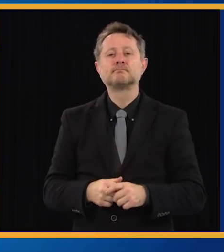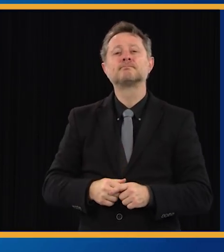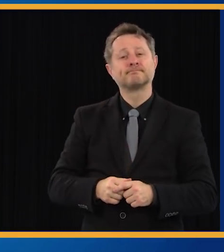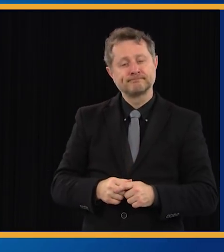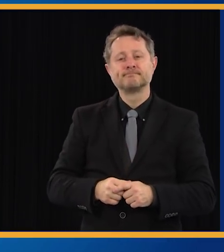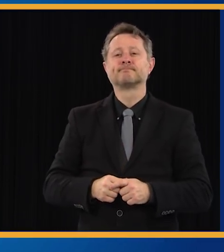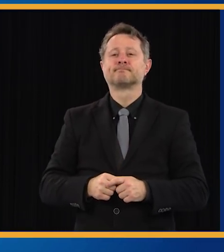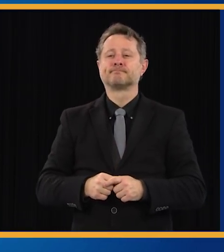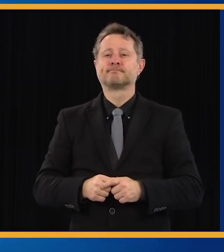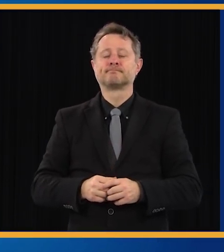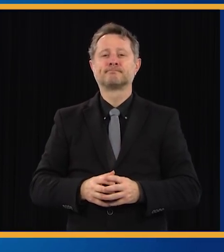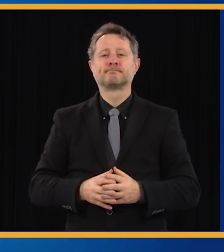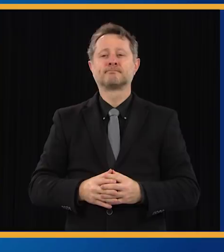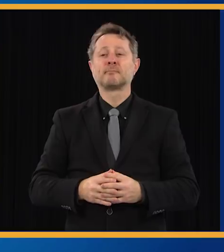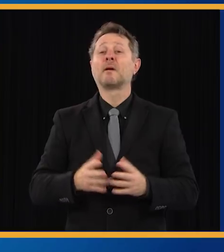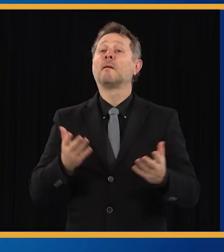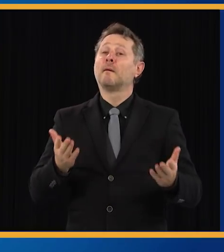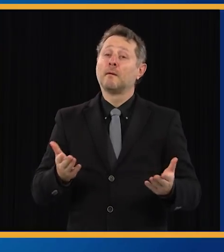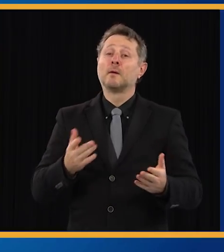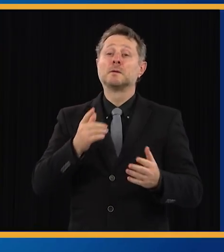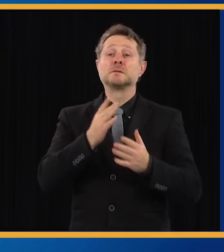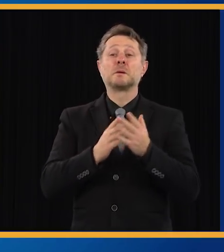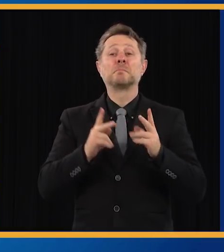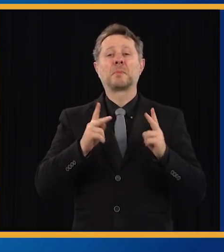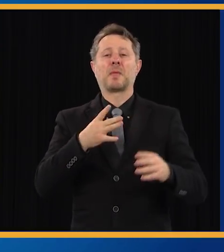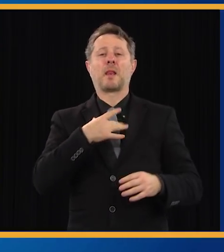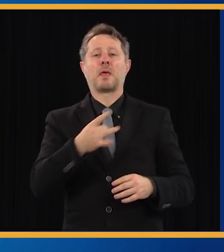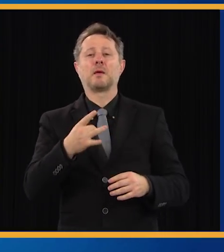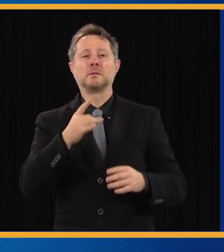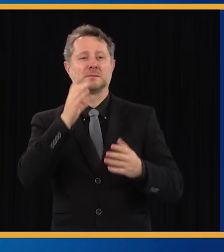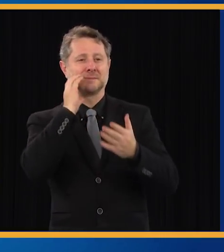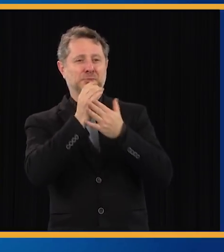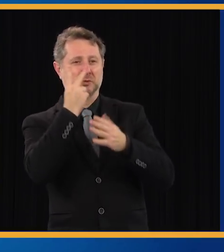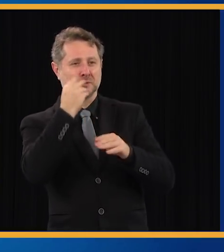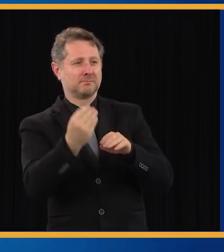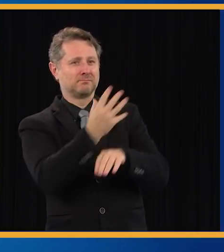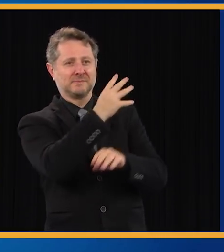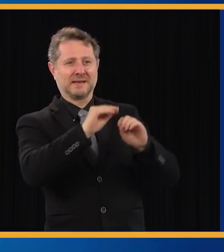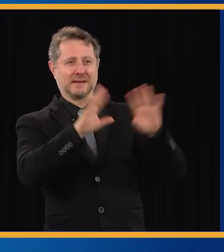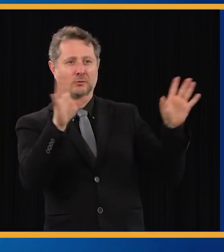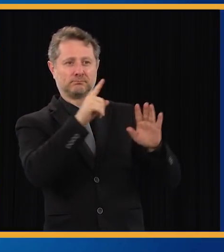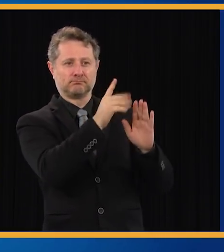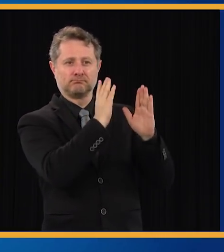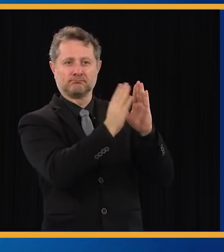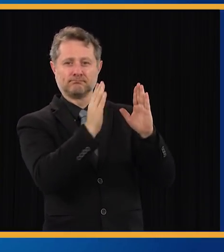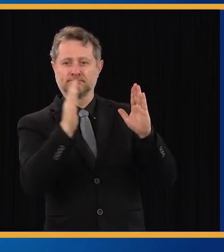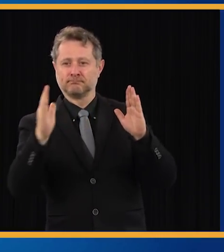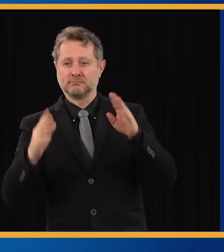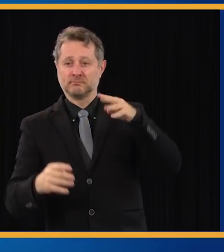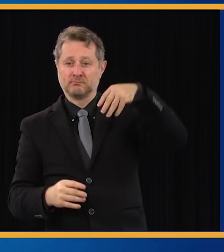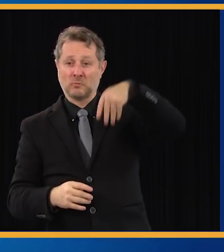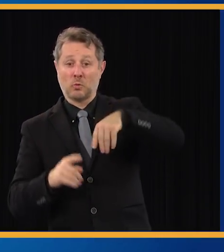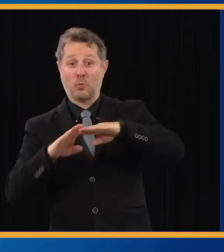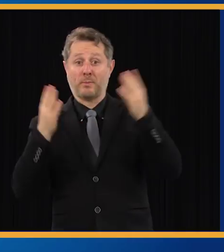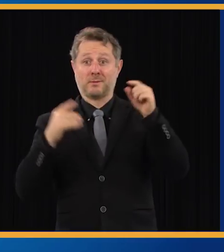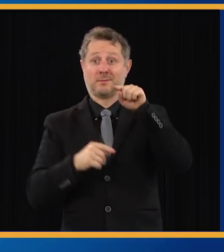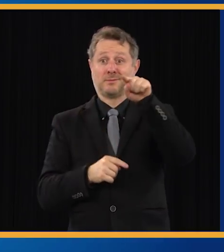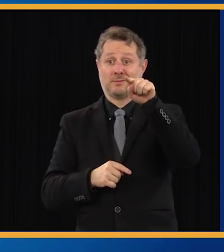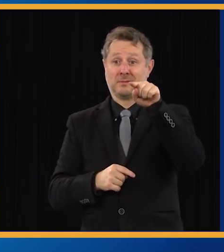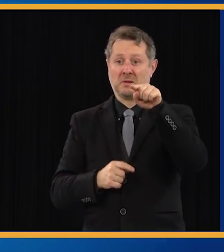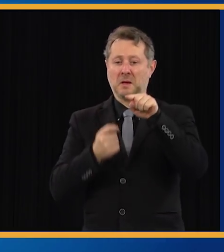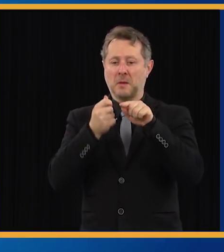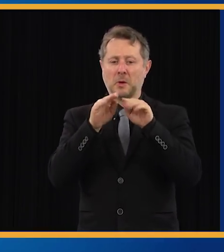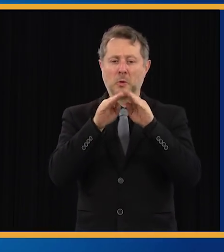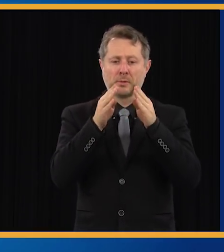who are more graphic, we're going to turn the valve on reopening, turn it a little bit, start to